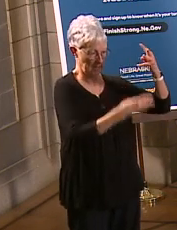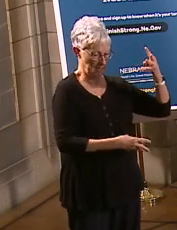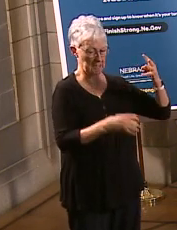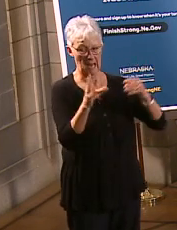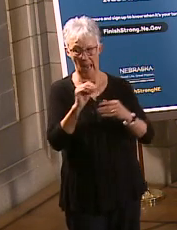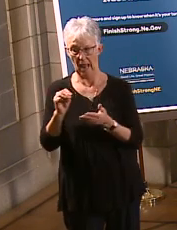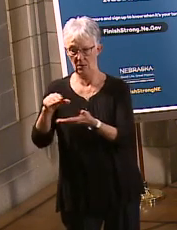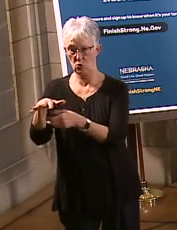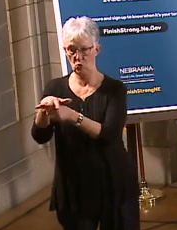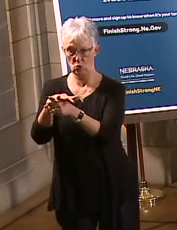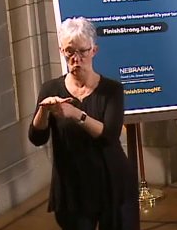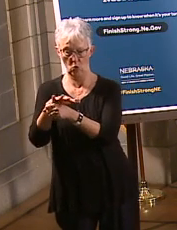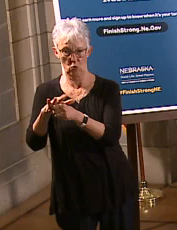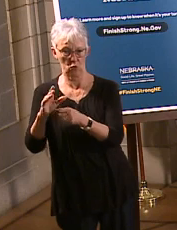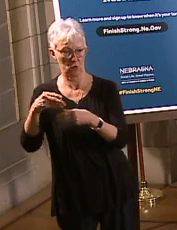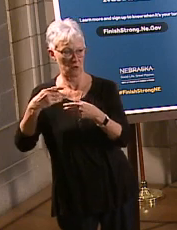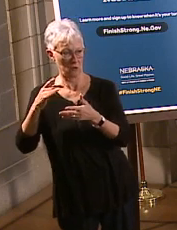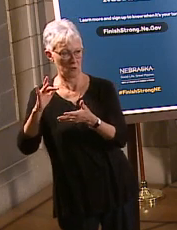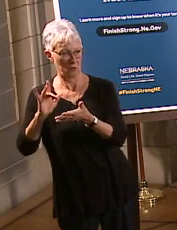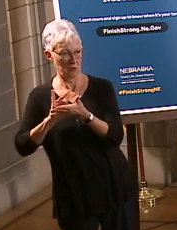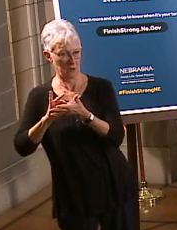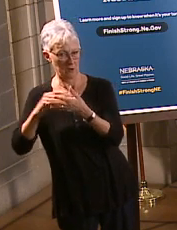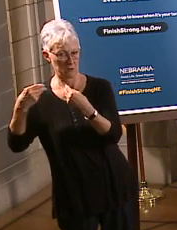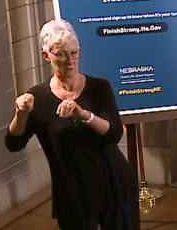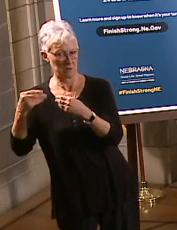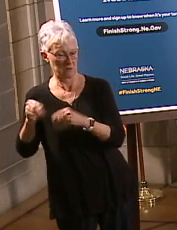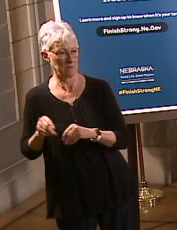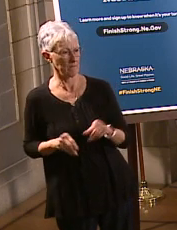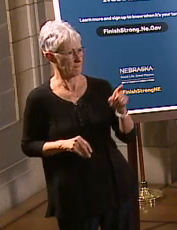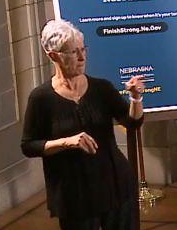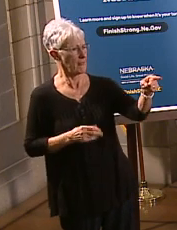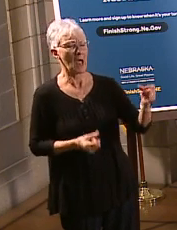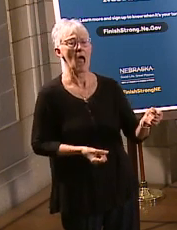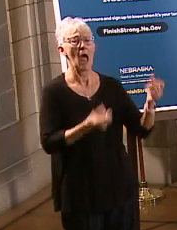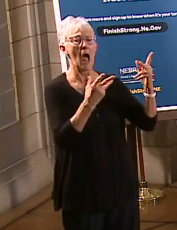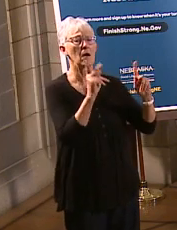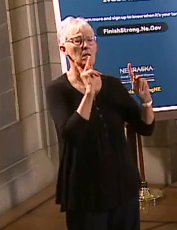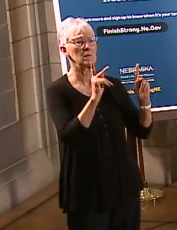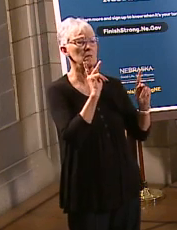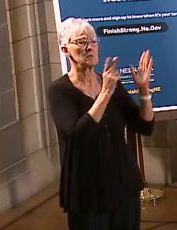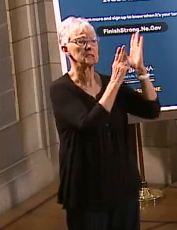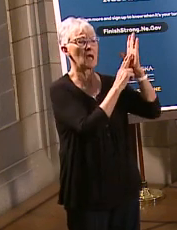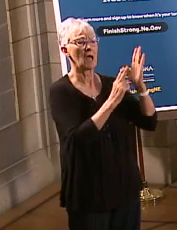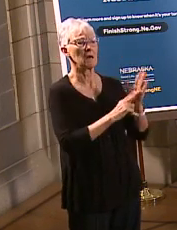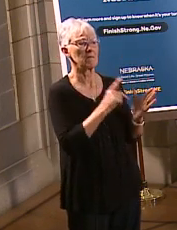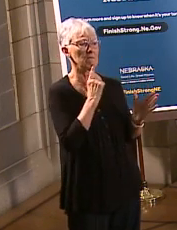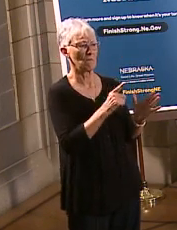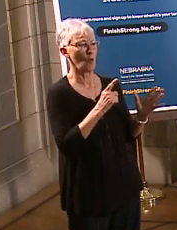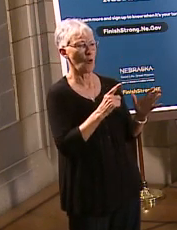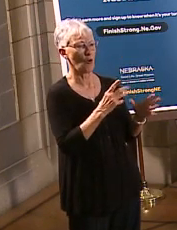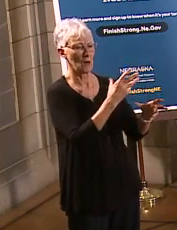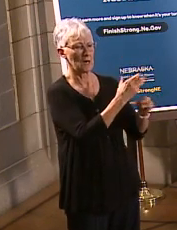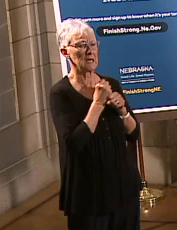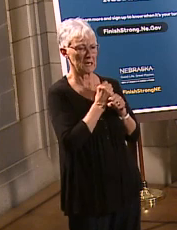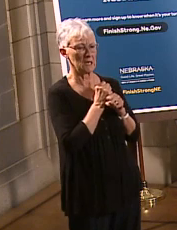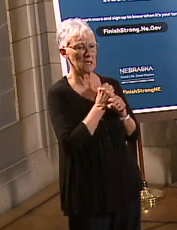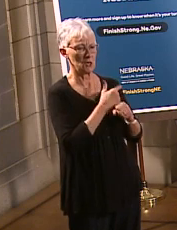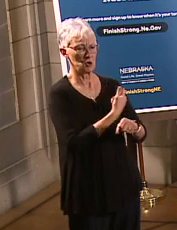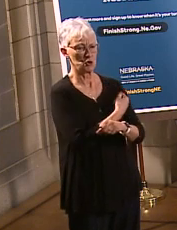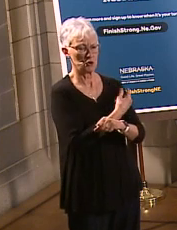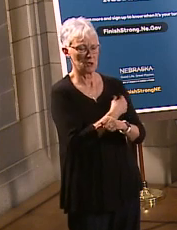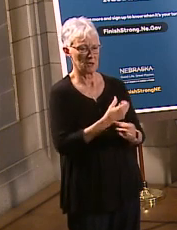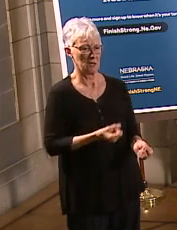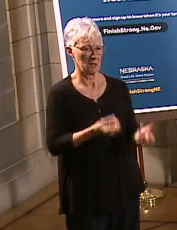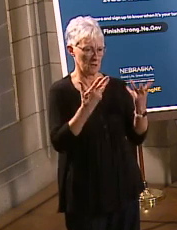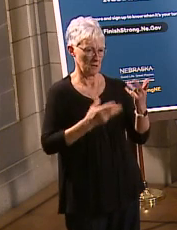Paul? Do we know how many people have signed up for shots? Do we know how many people have signed up through Vaccinate Nebraska right now? Dr. Antone, do you know right off the